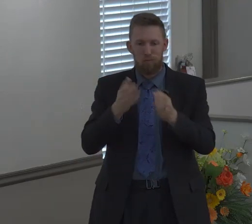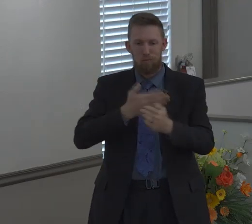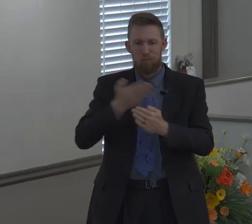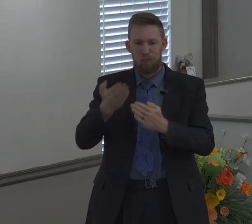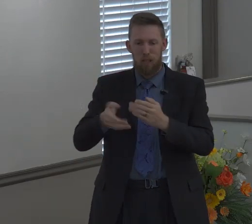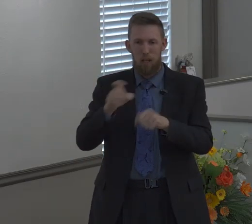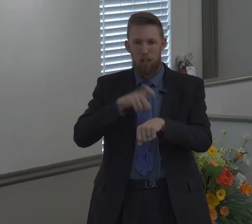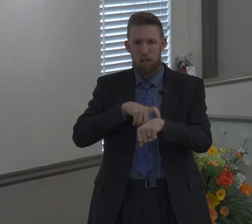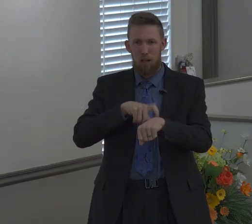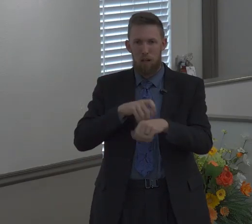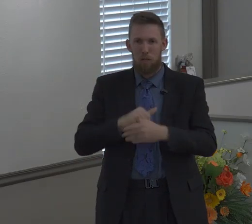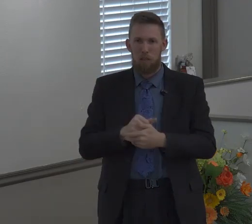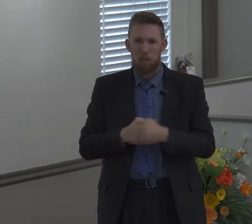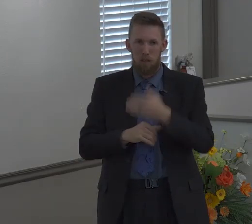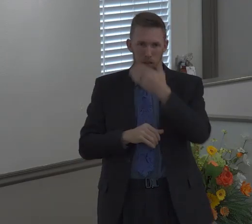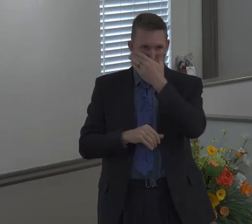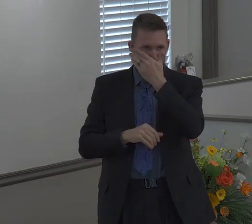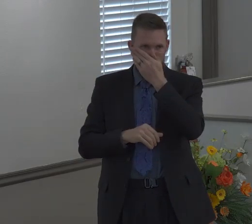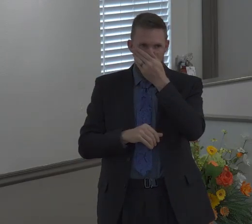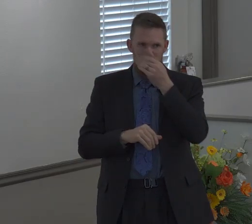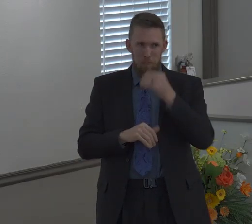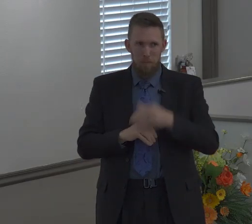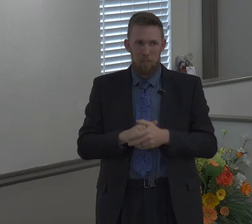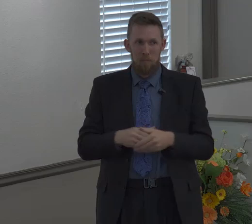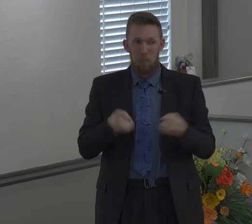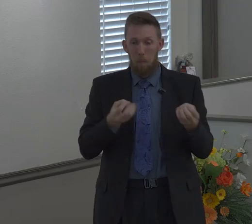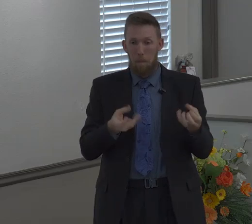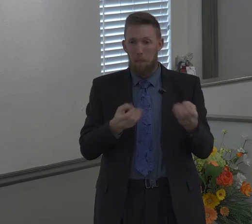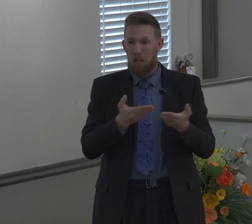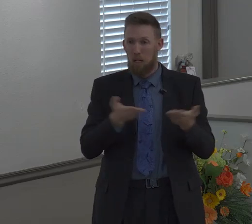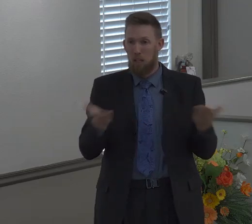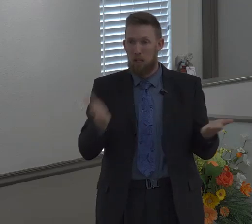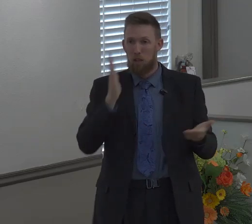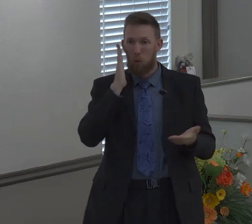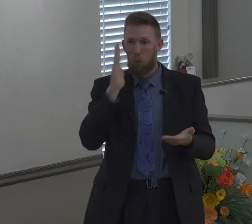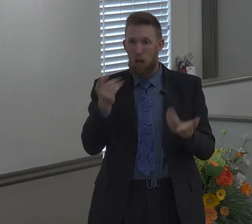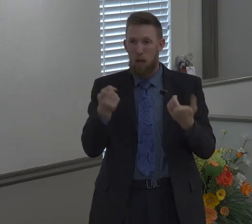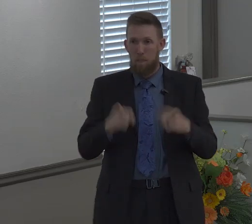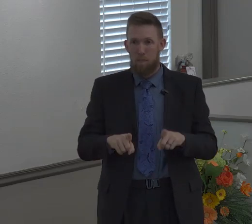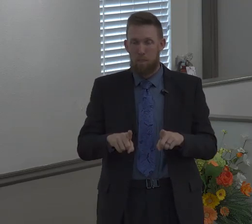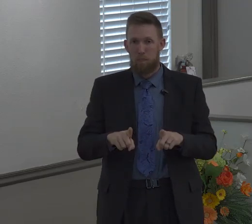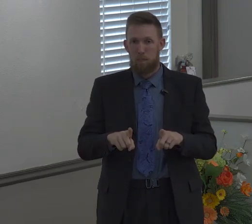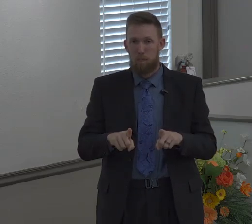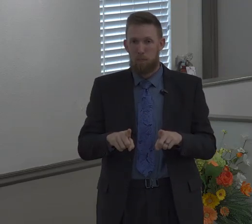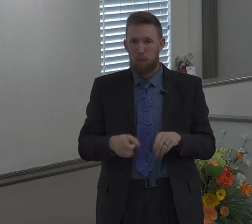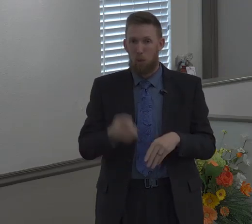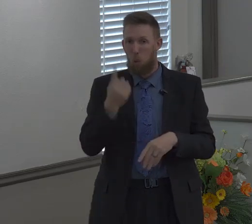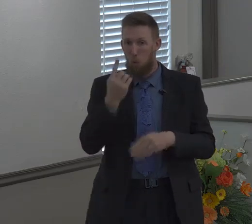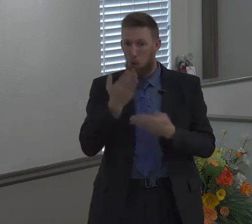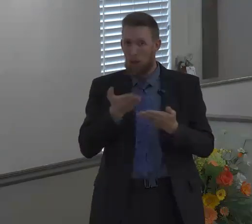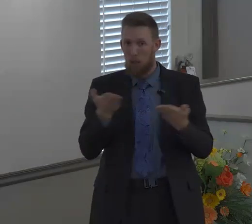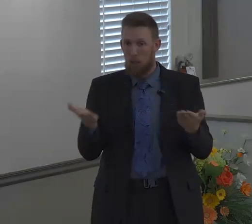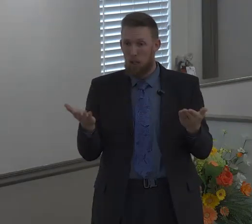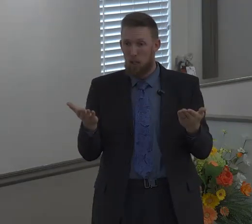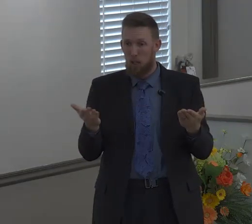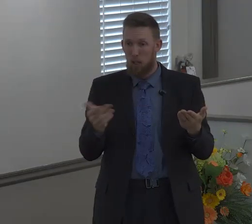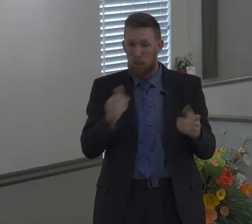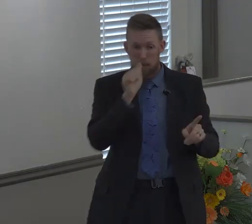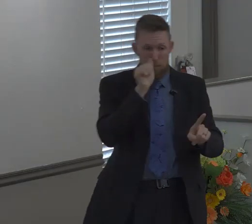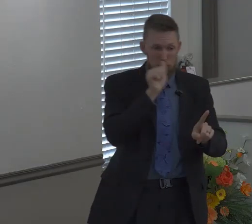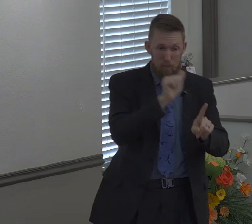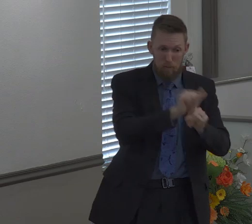times, there will be some things that will occur, obviously. One of those things is